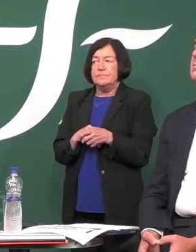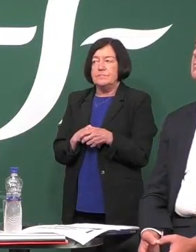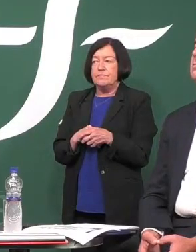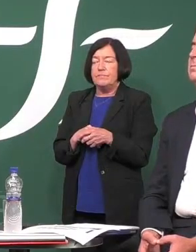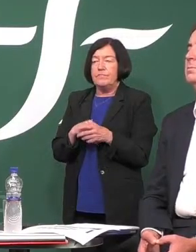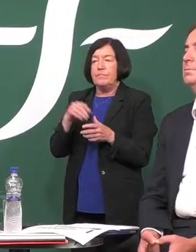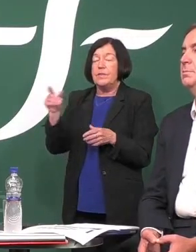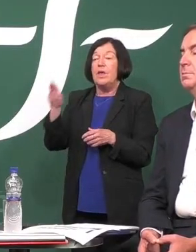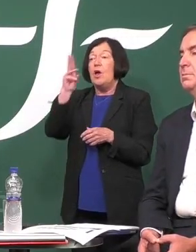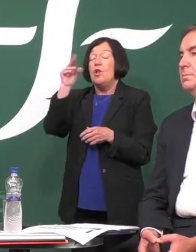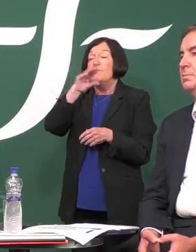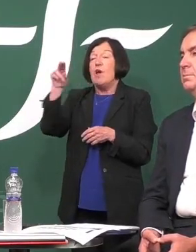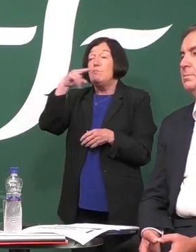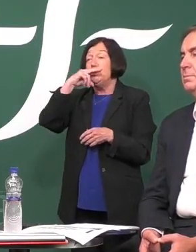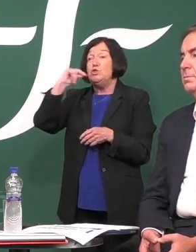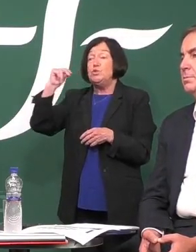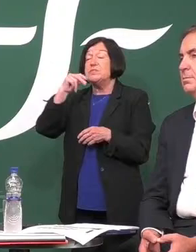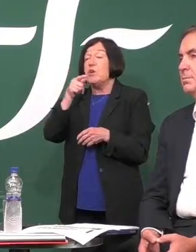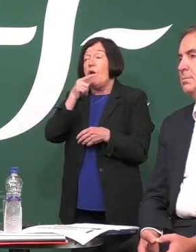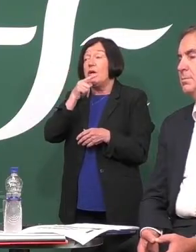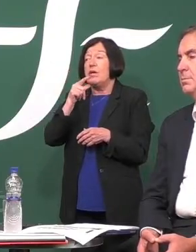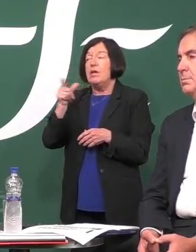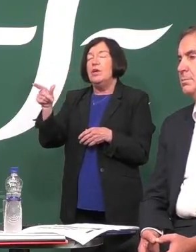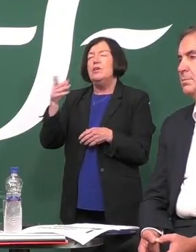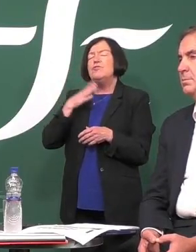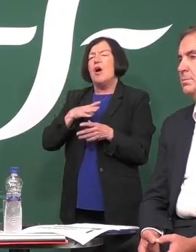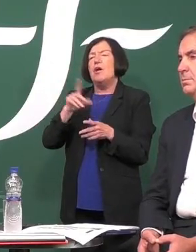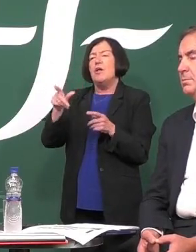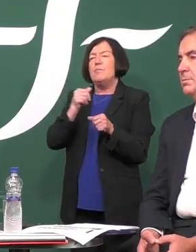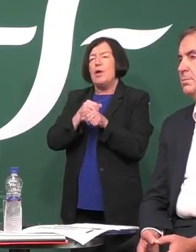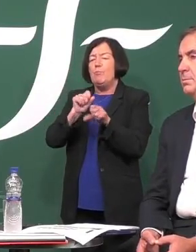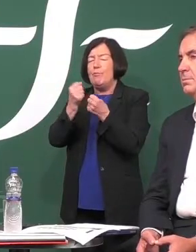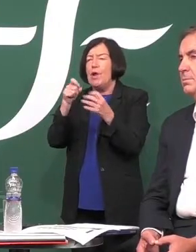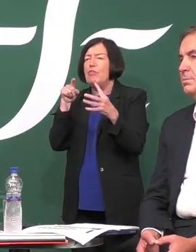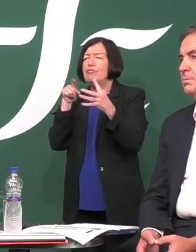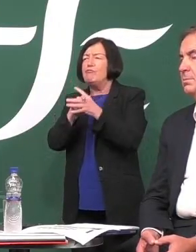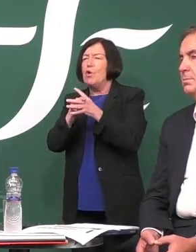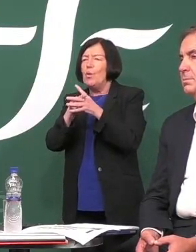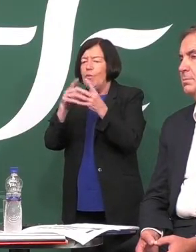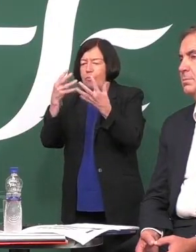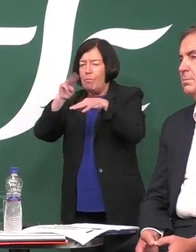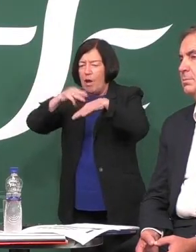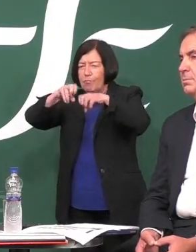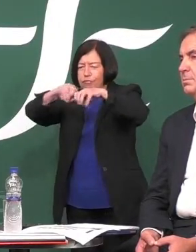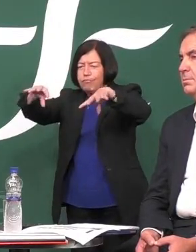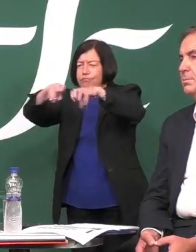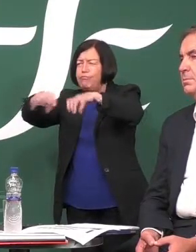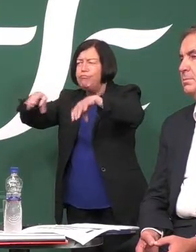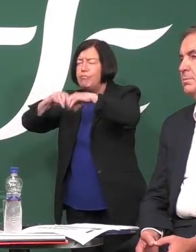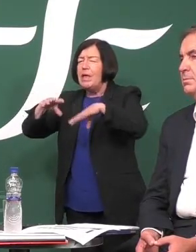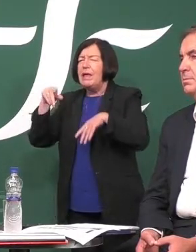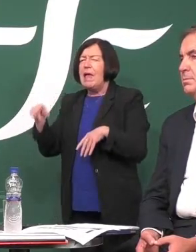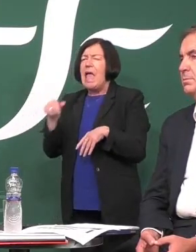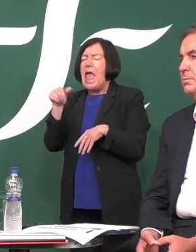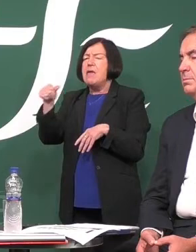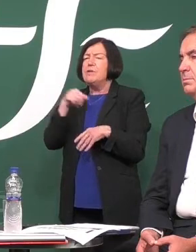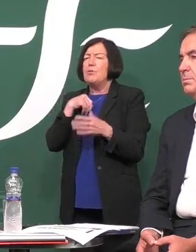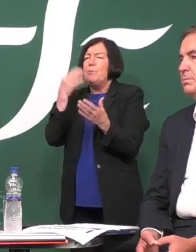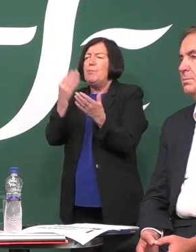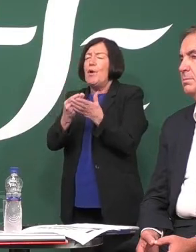Paul O'Donoghue from Newstalk. We were talking about breakthrough cases. Are we able to kind of